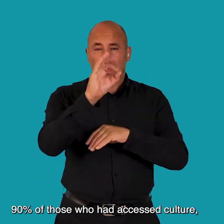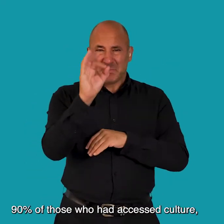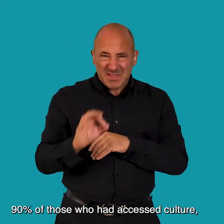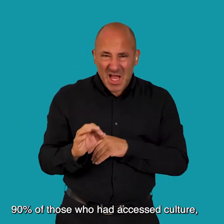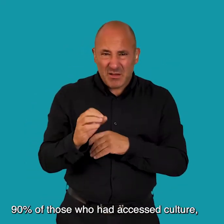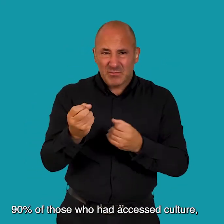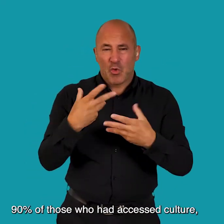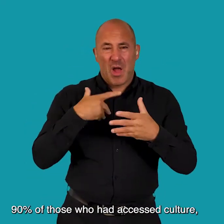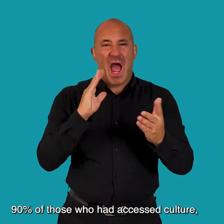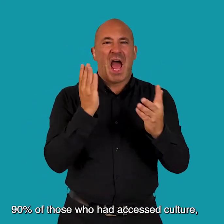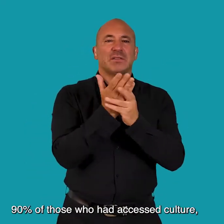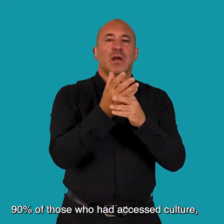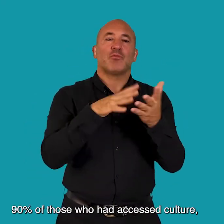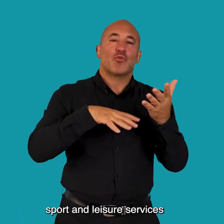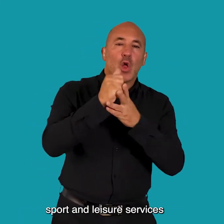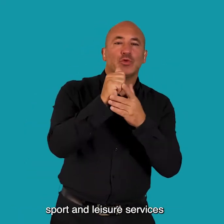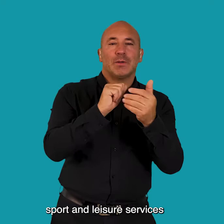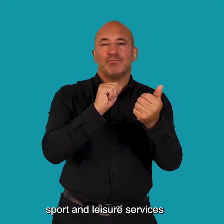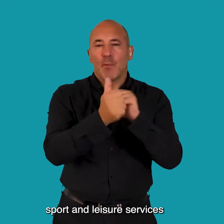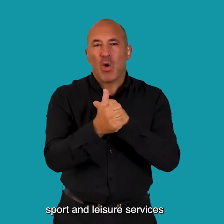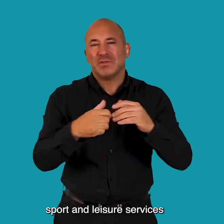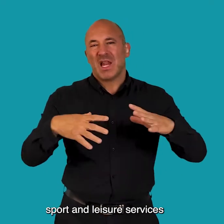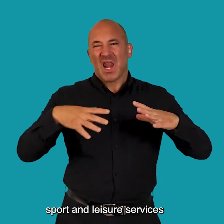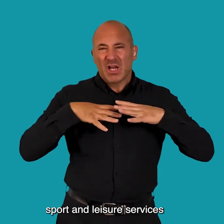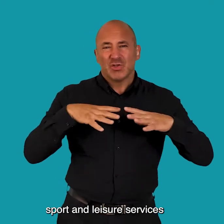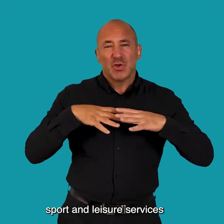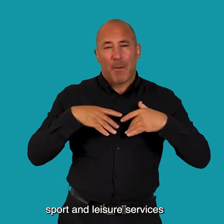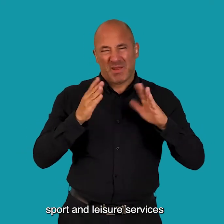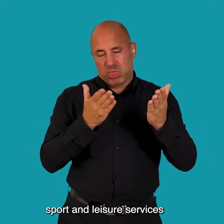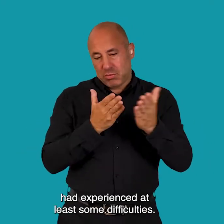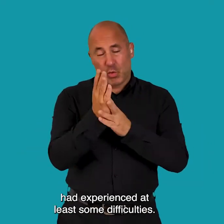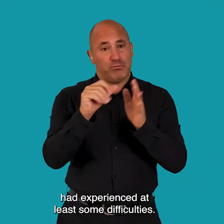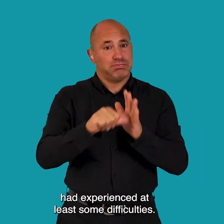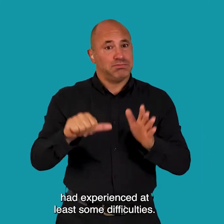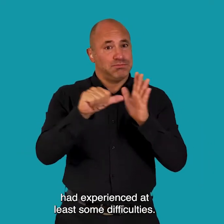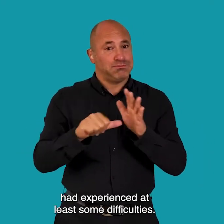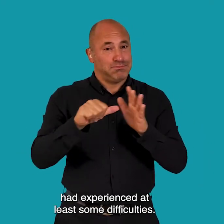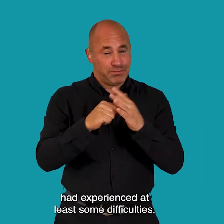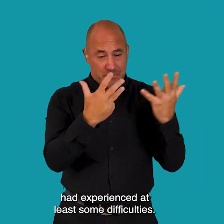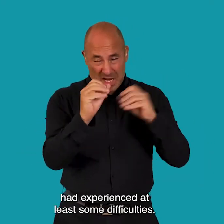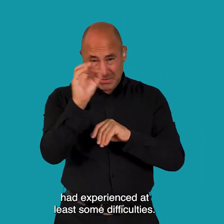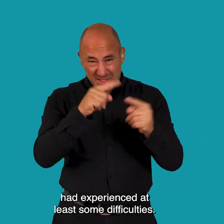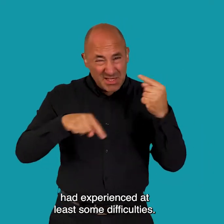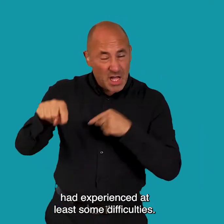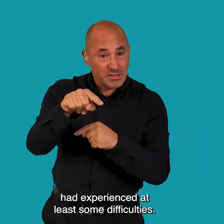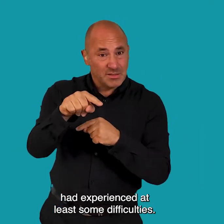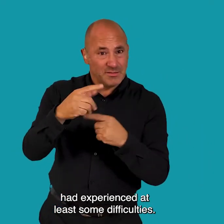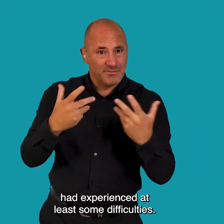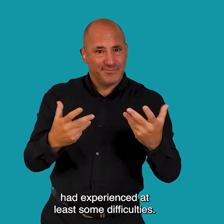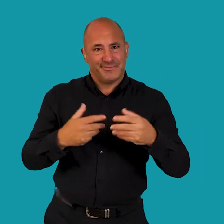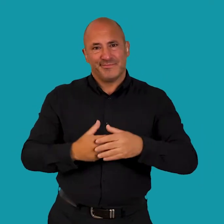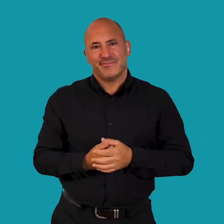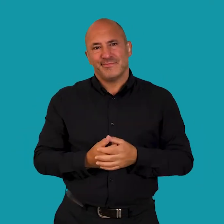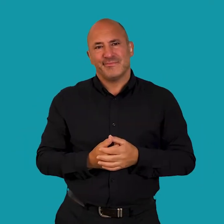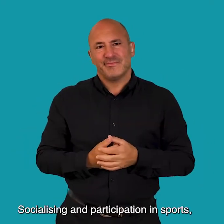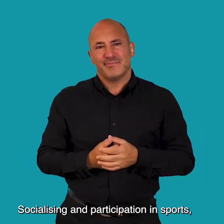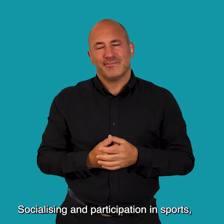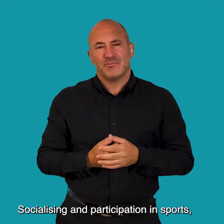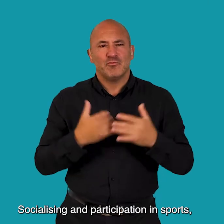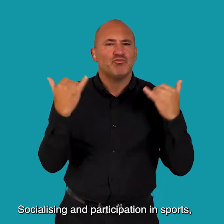who had accessed culture, sport and leisure services had experienced at least some difficulties. Socializing